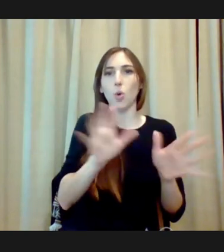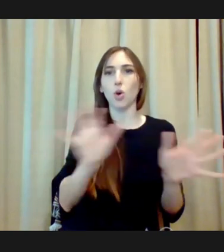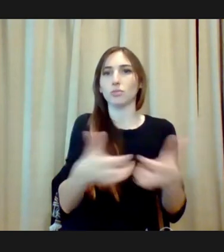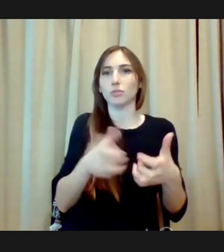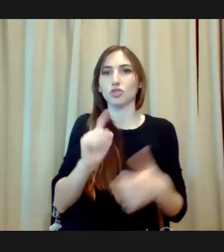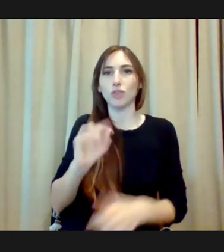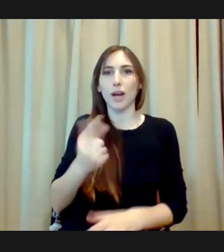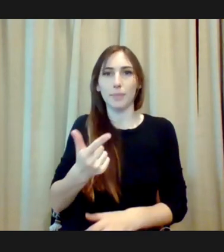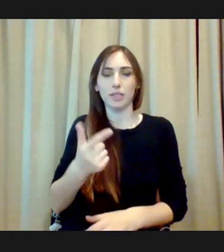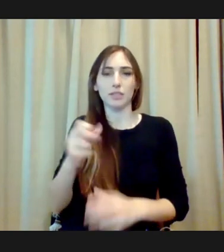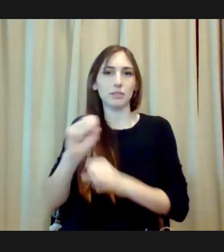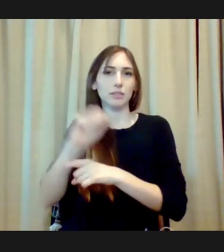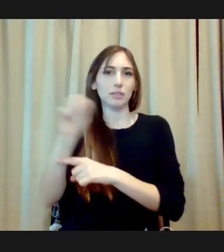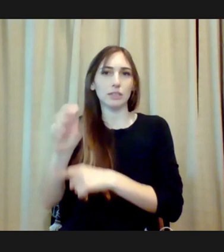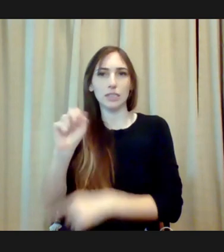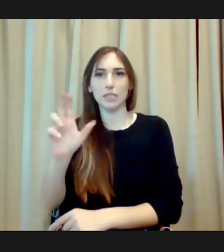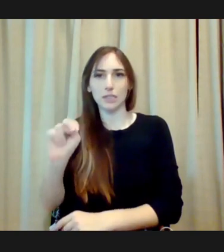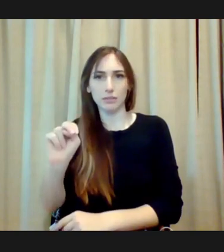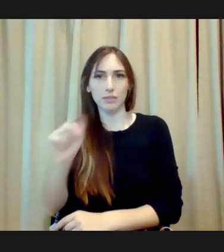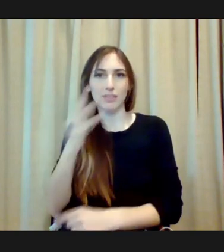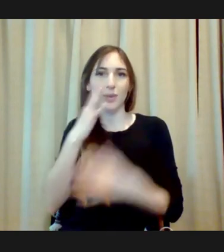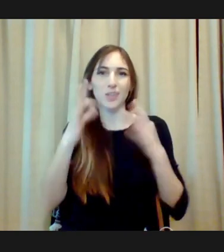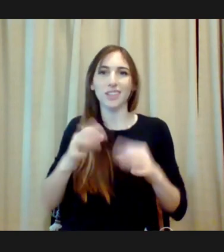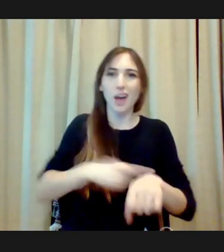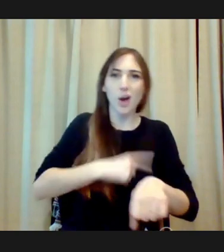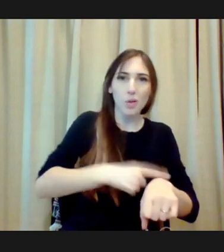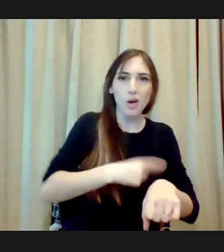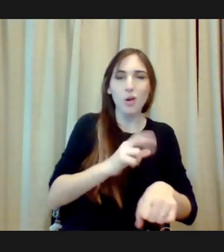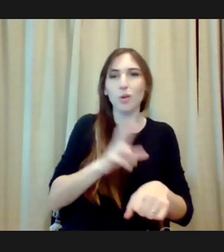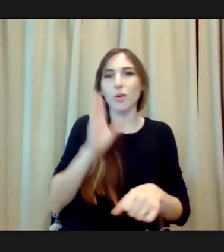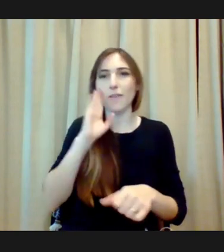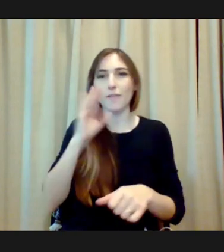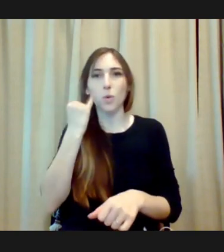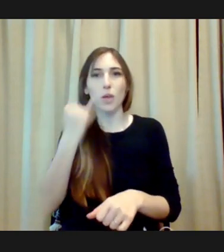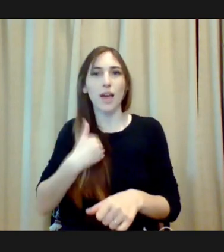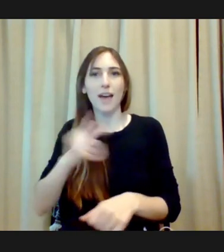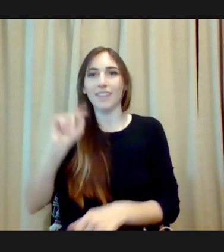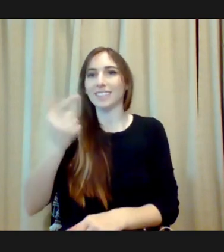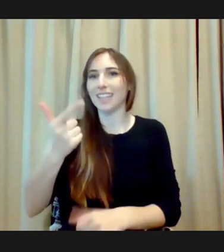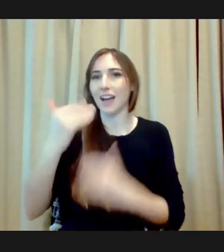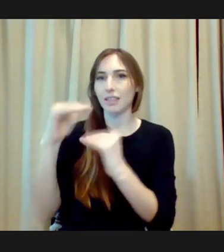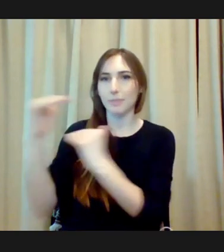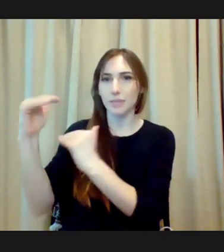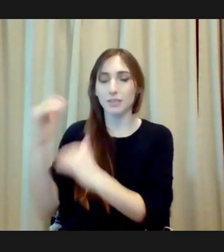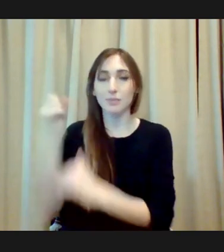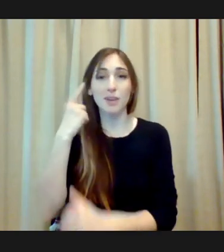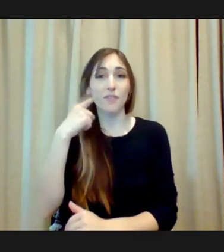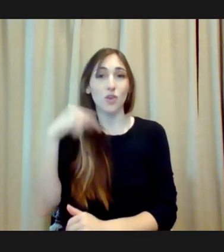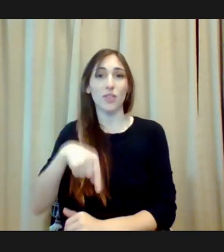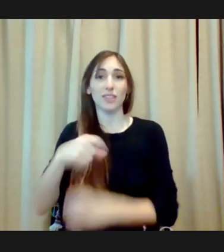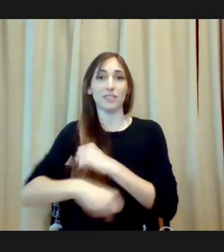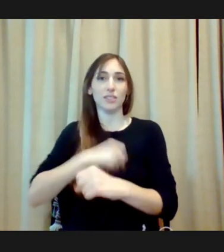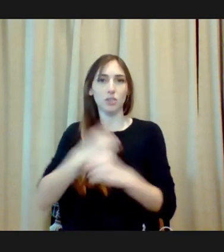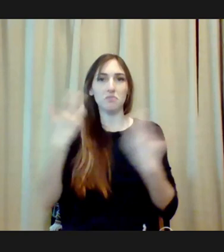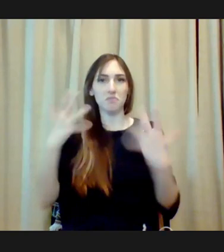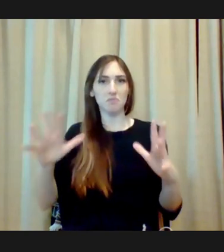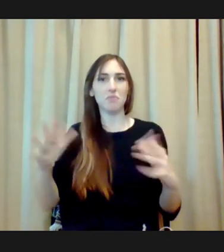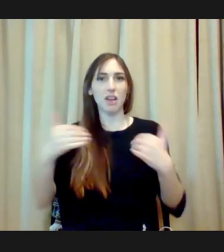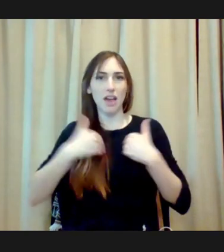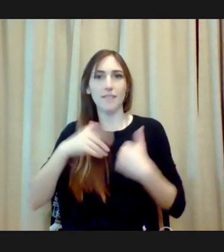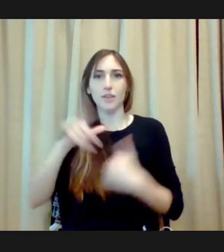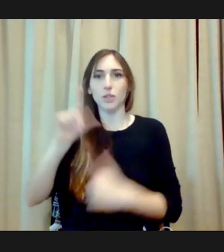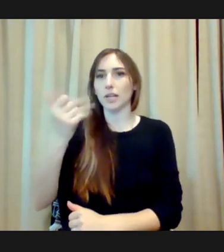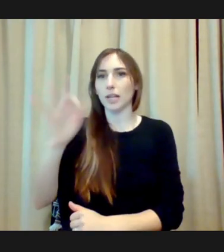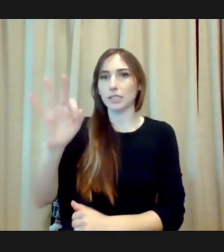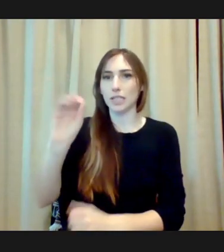long it will be or if there will be bag limits. And in this instance, they did have the 2019 figures, but they